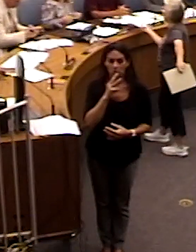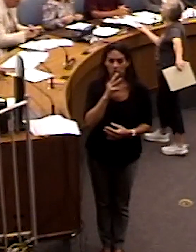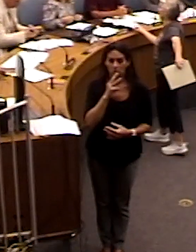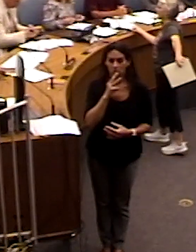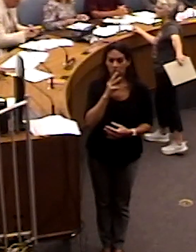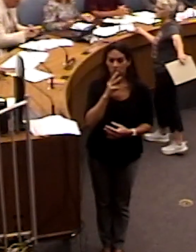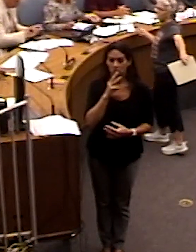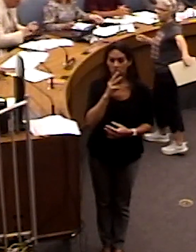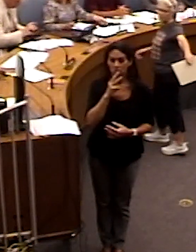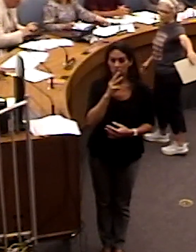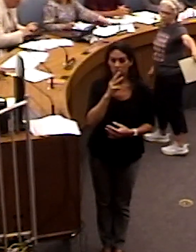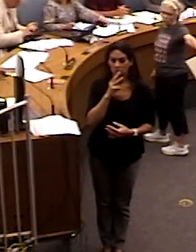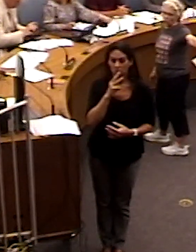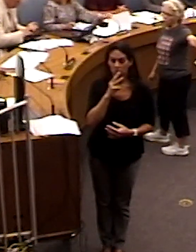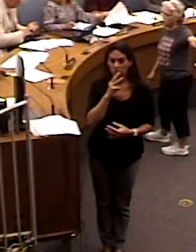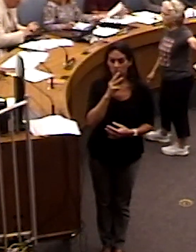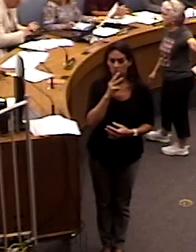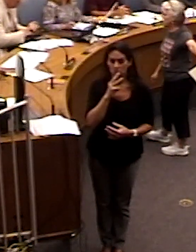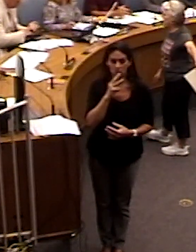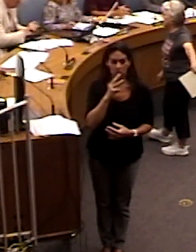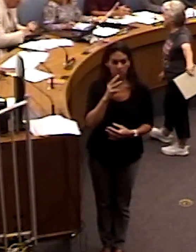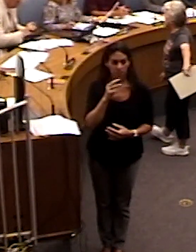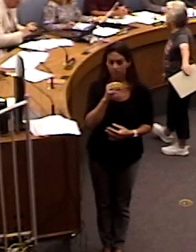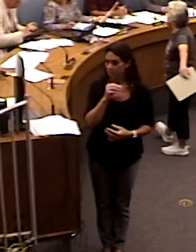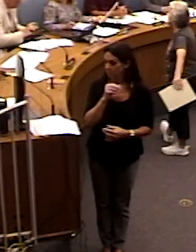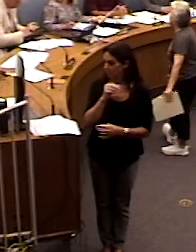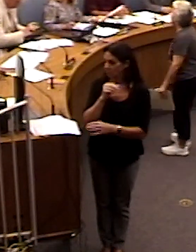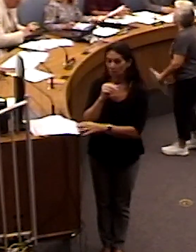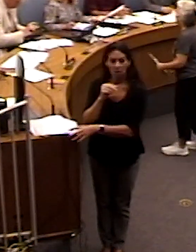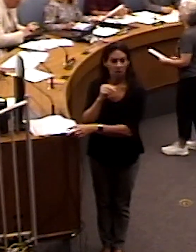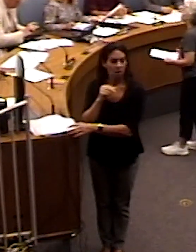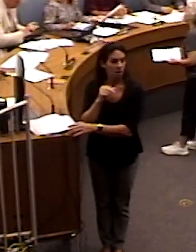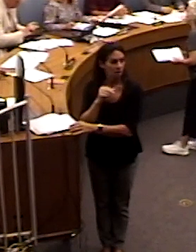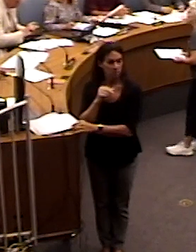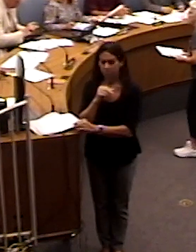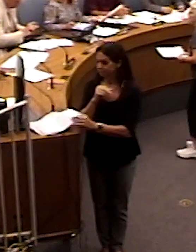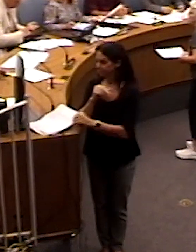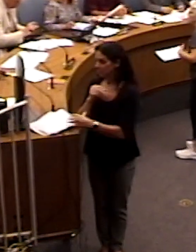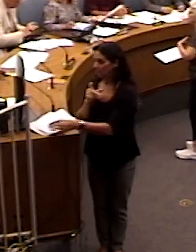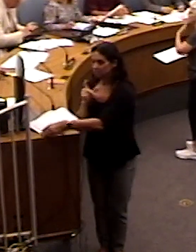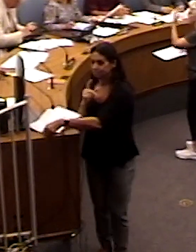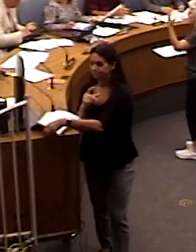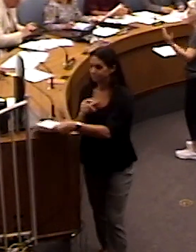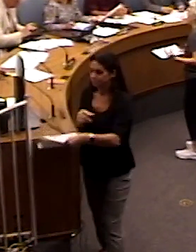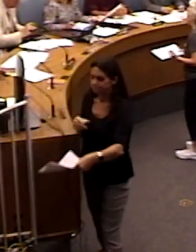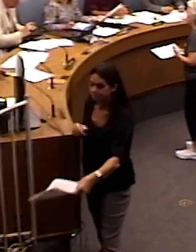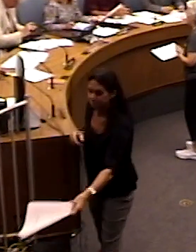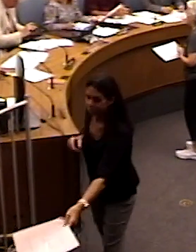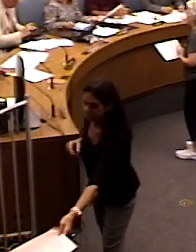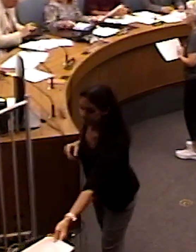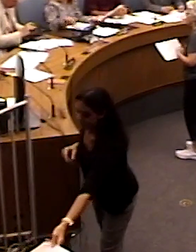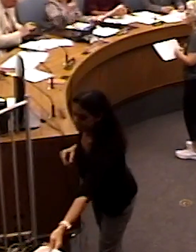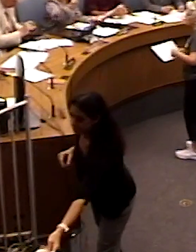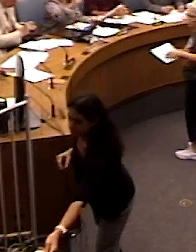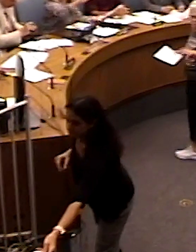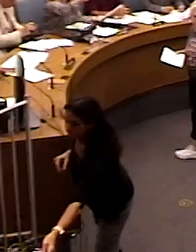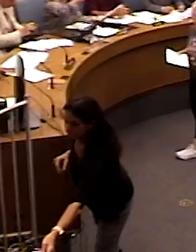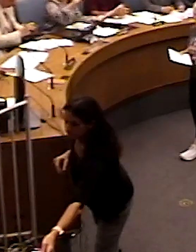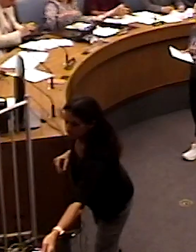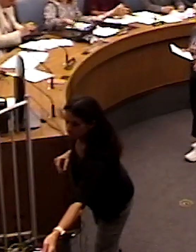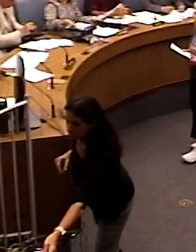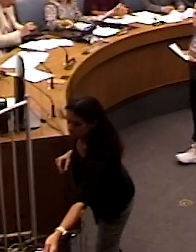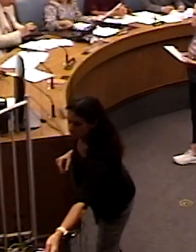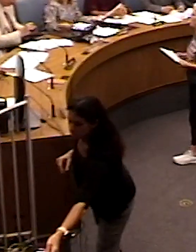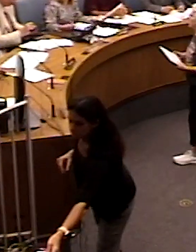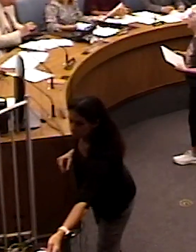here's what we get afterwards. You know, she just had back surgery, so for her to sufficiently shower the way she should. Just wait till she's